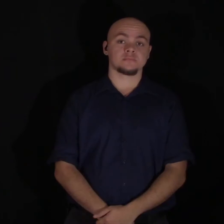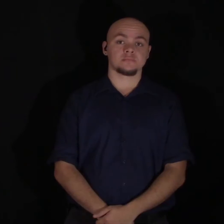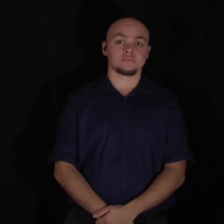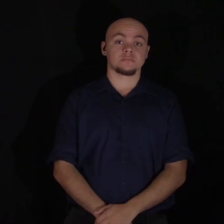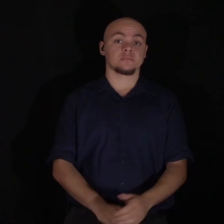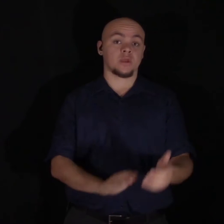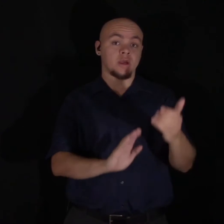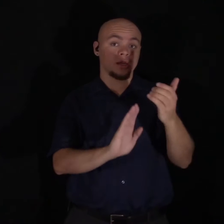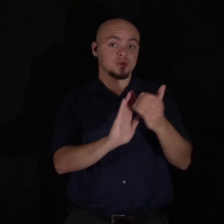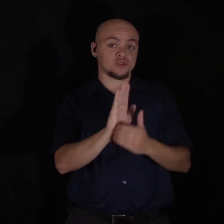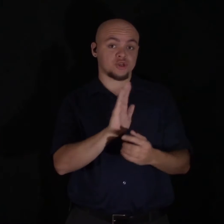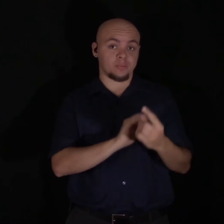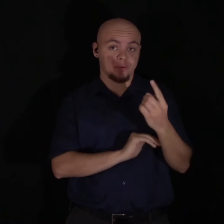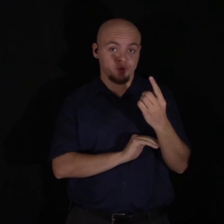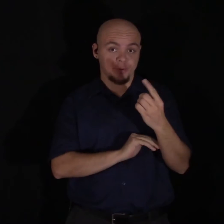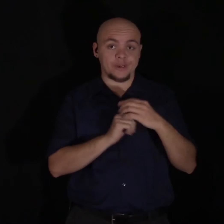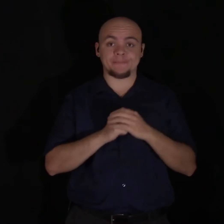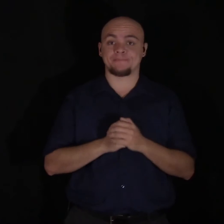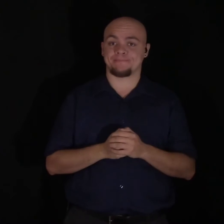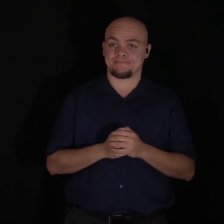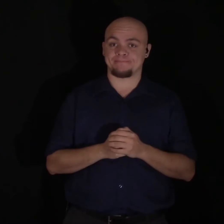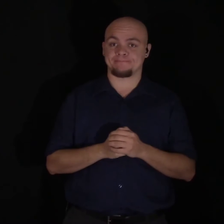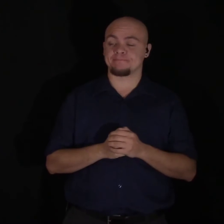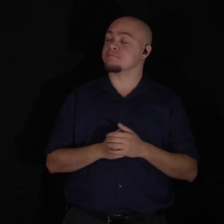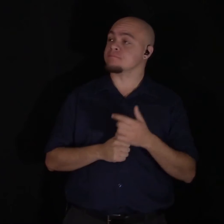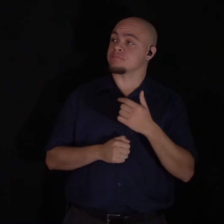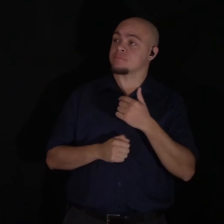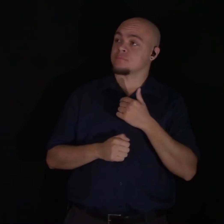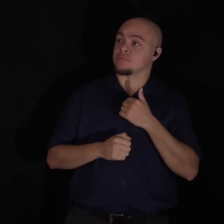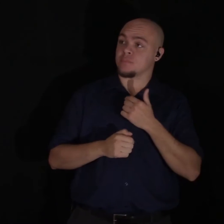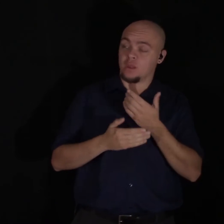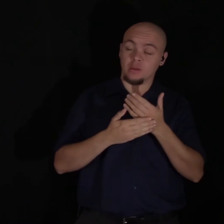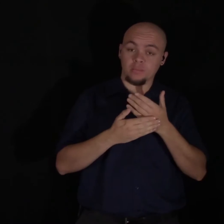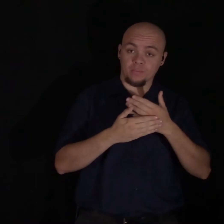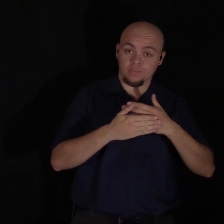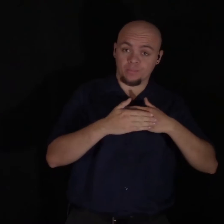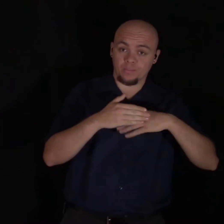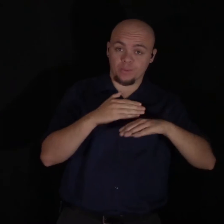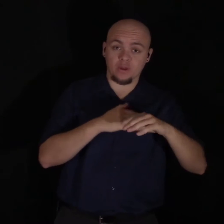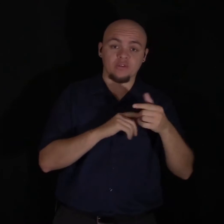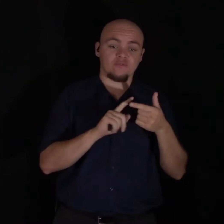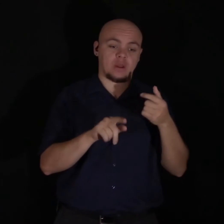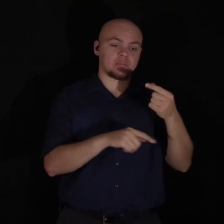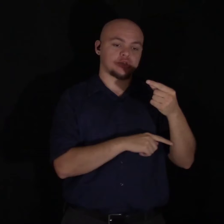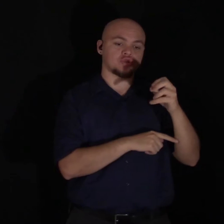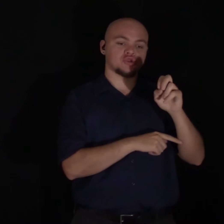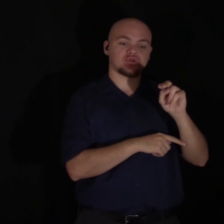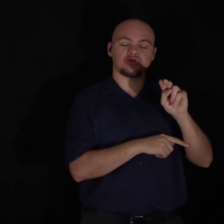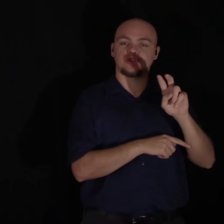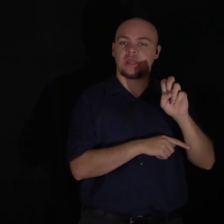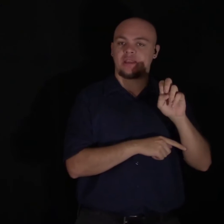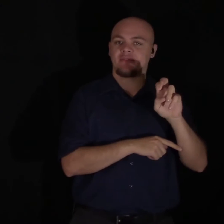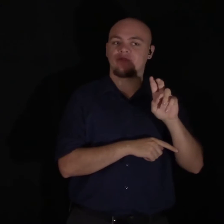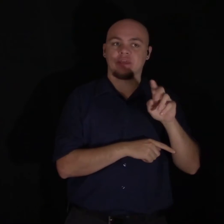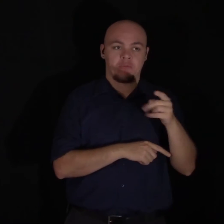Chapter 1. I am by birth a Genevese, and my family is one of the most distinguished of that